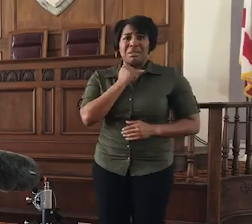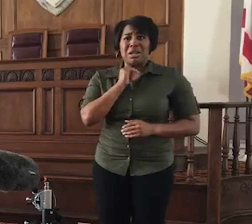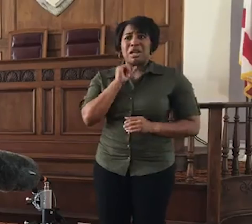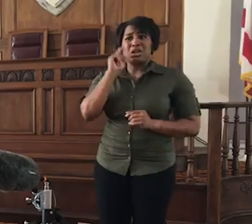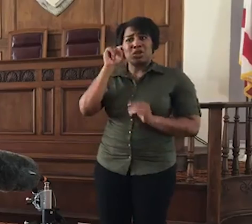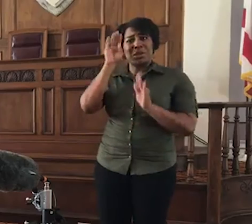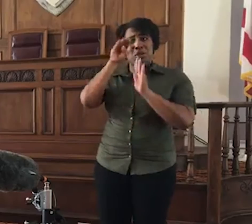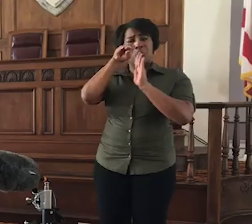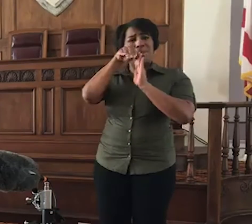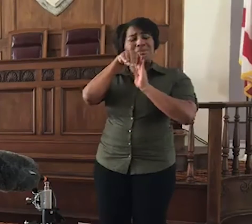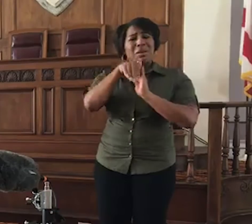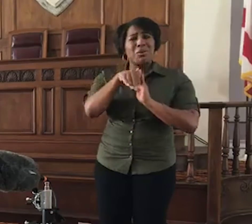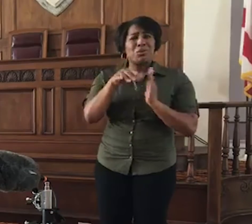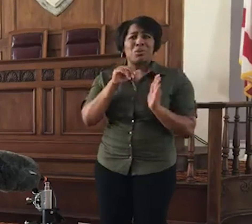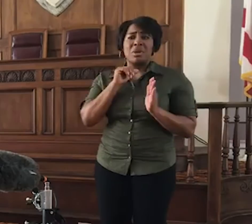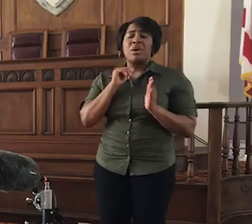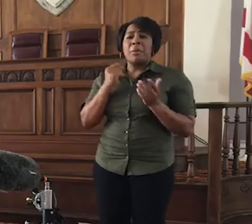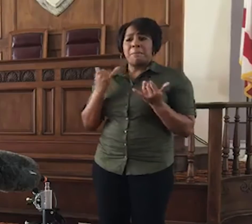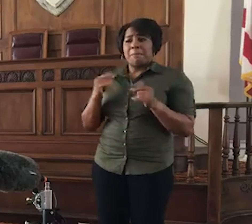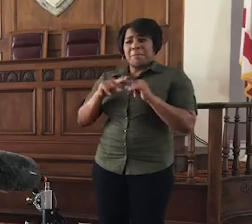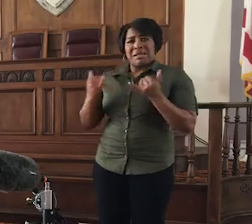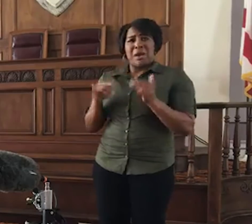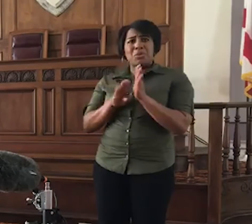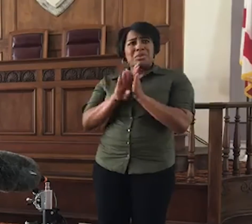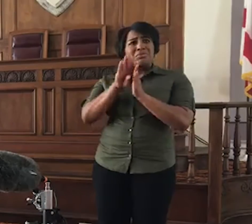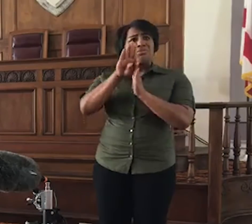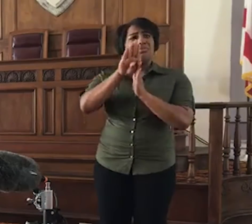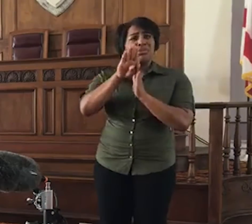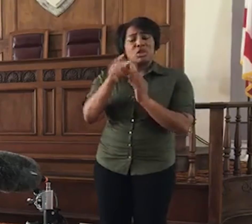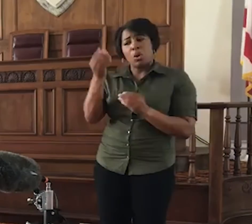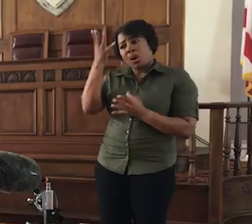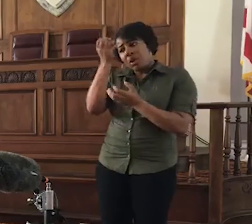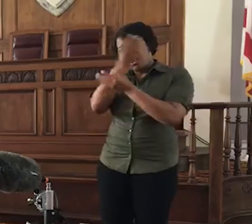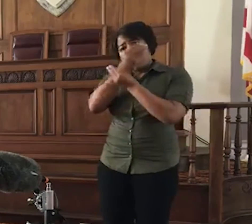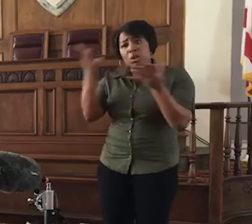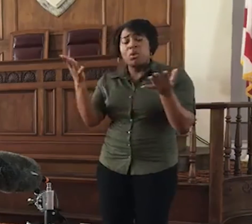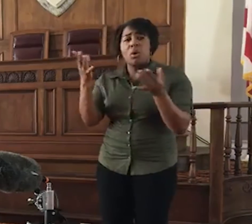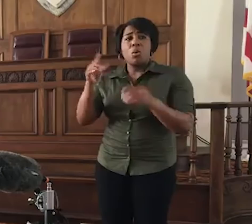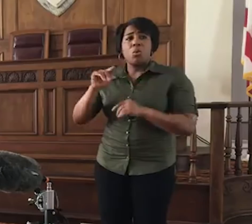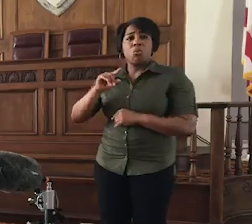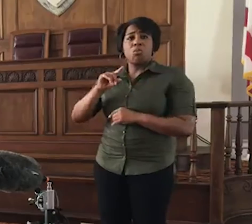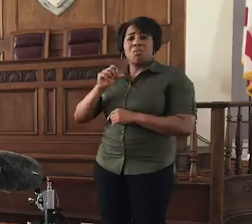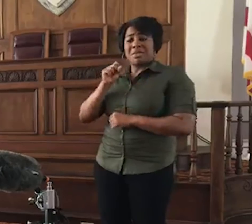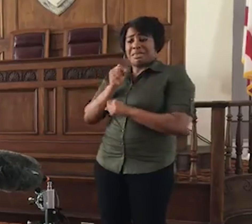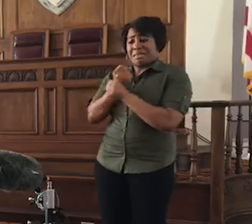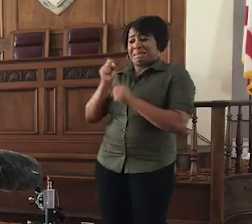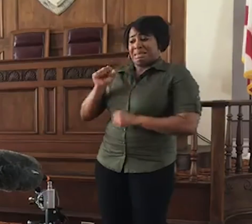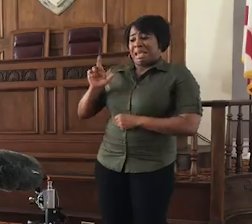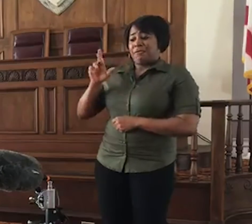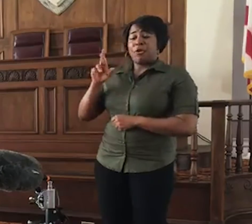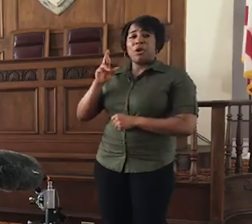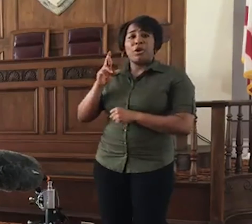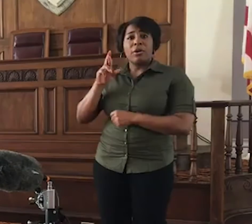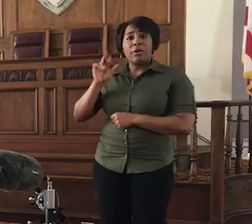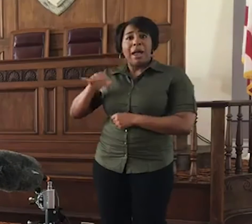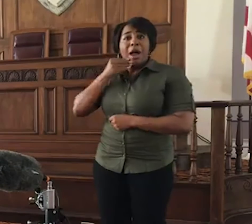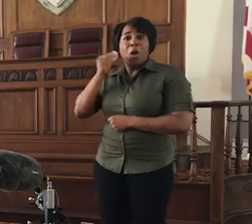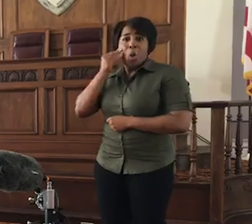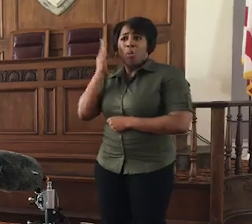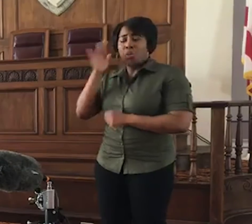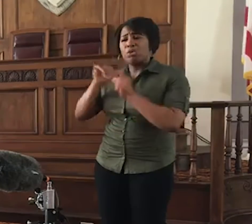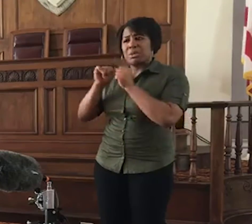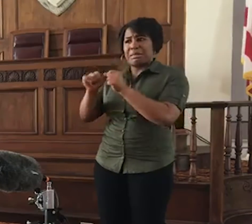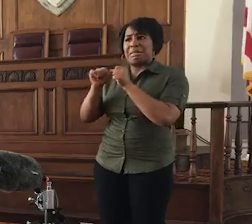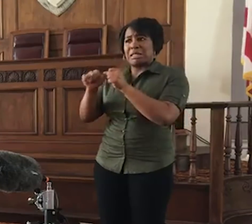To reiterate, nothing else in this order changes, and at this time, we will not further limit capacity